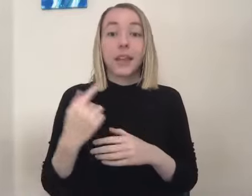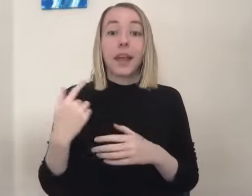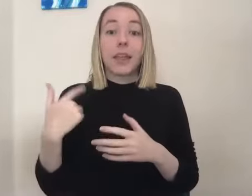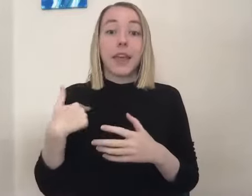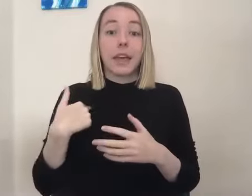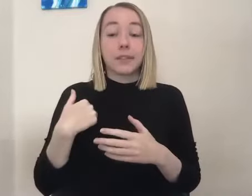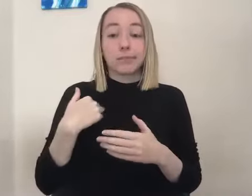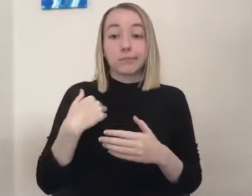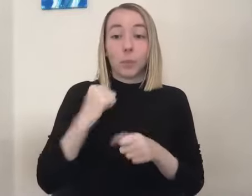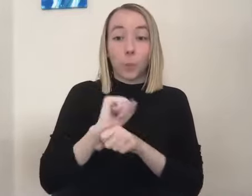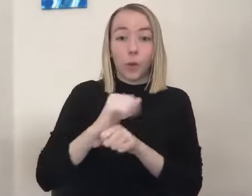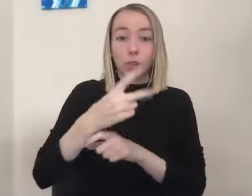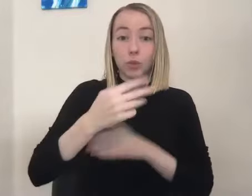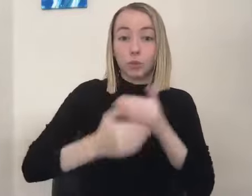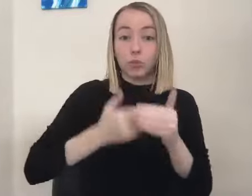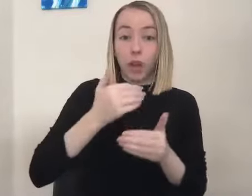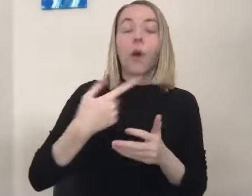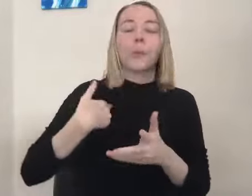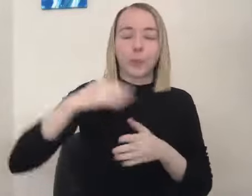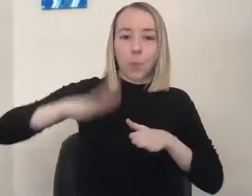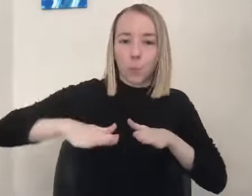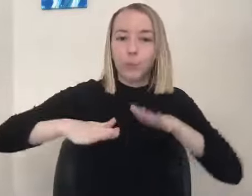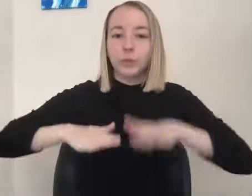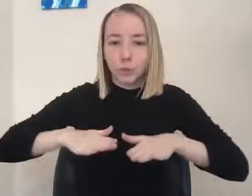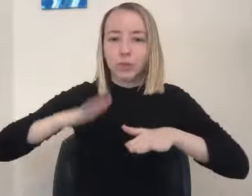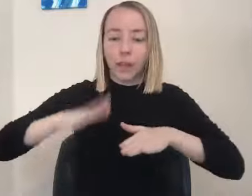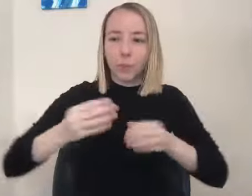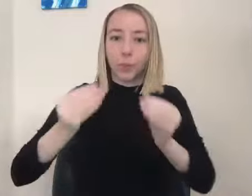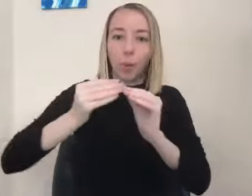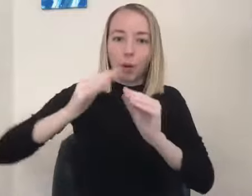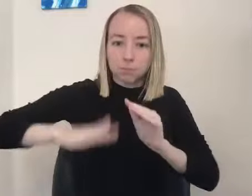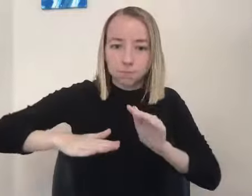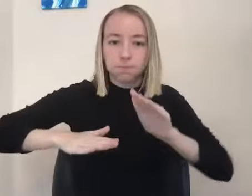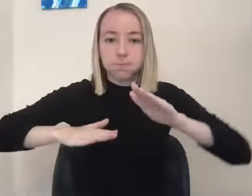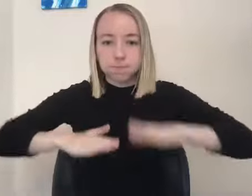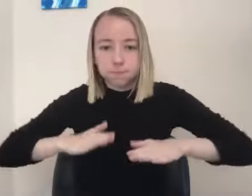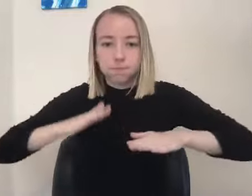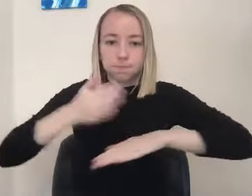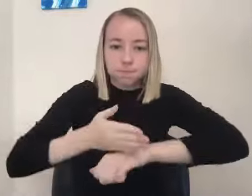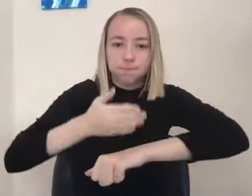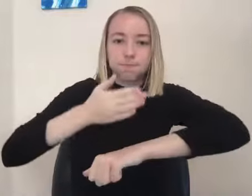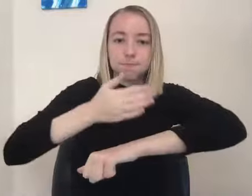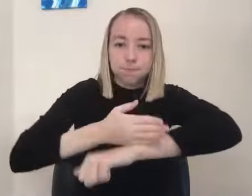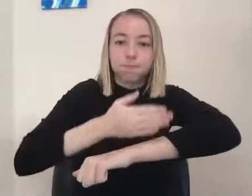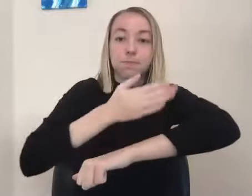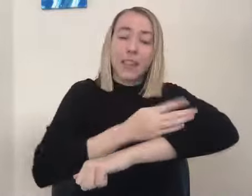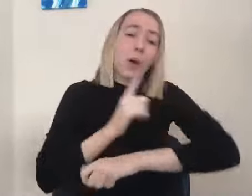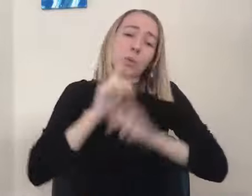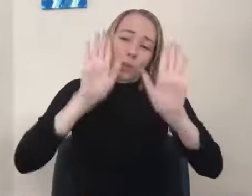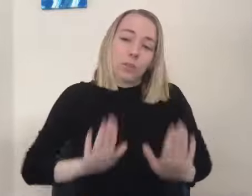I started off, you know, in my brace in a wheelchair. Then I moved on to a Zimmer. Then I moved on to 2 sticks. And then I moved on to